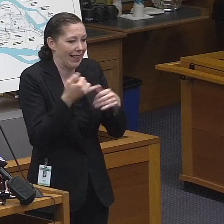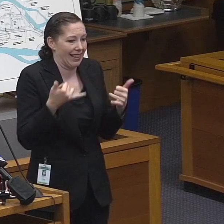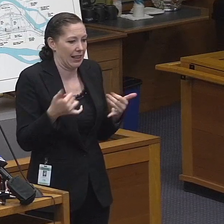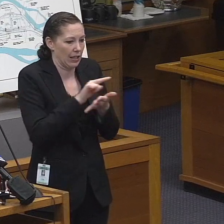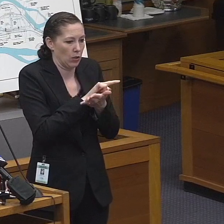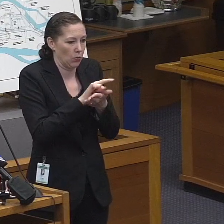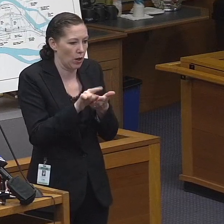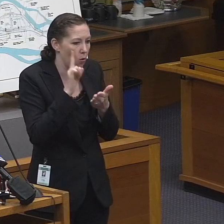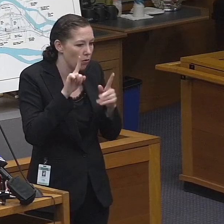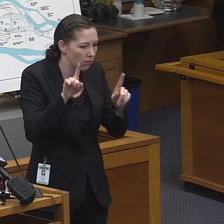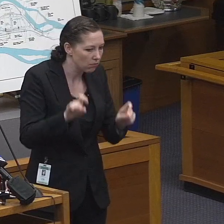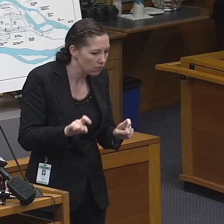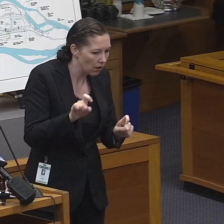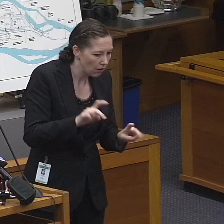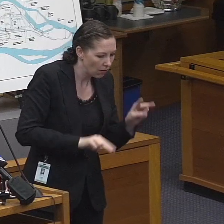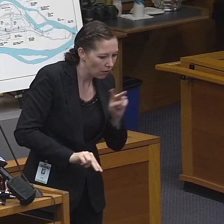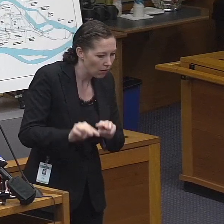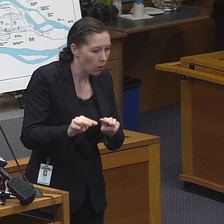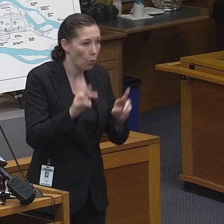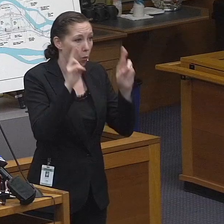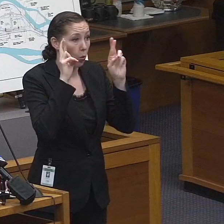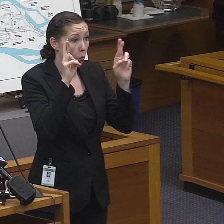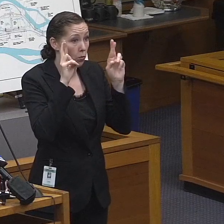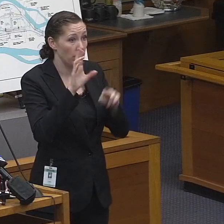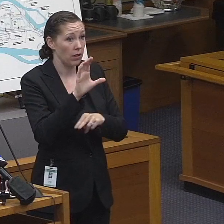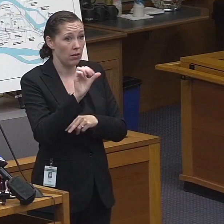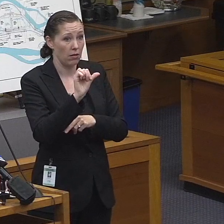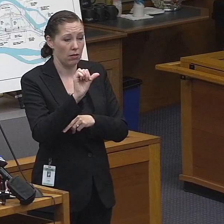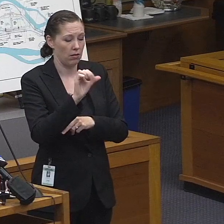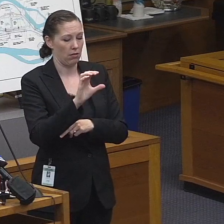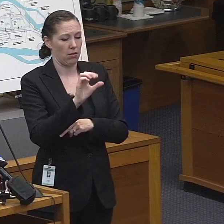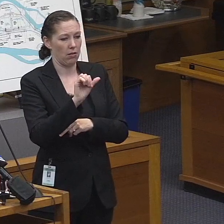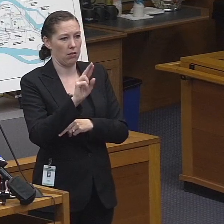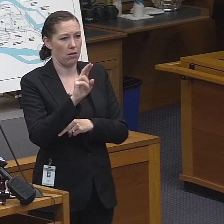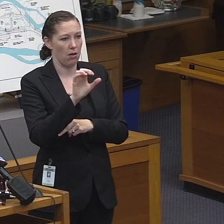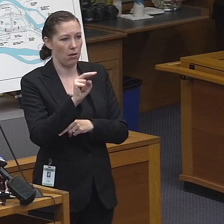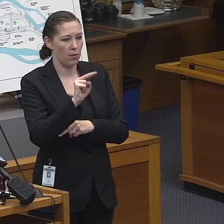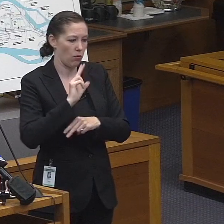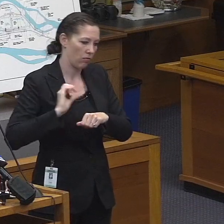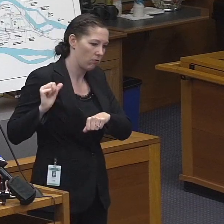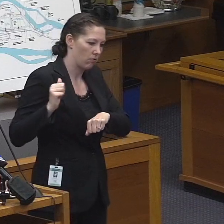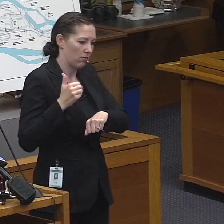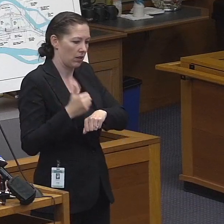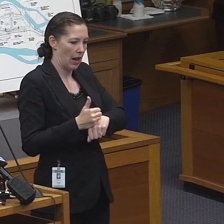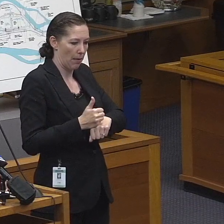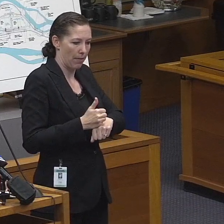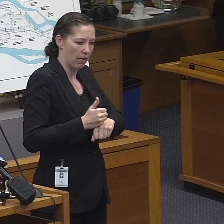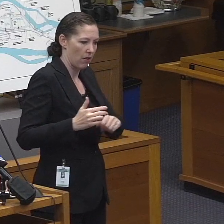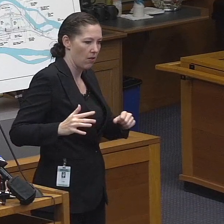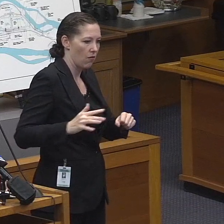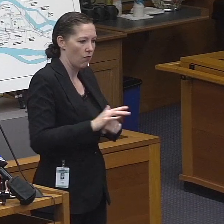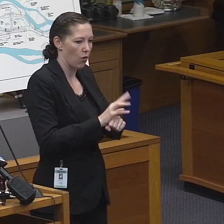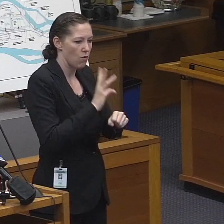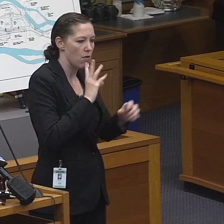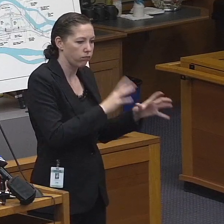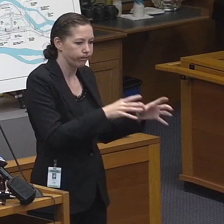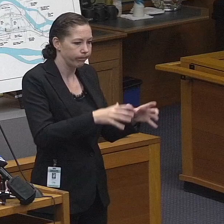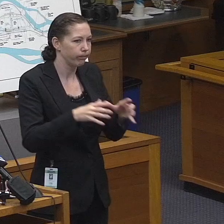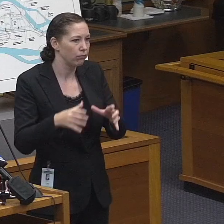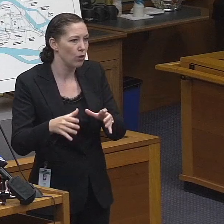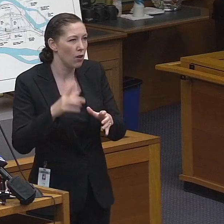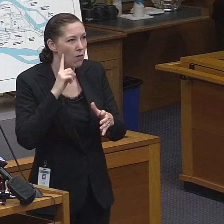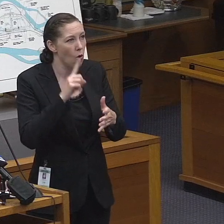we hope to be ready to fully implement the carbon to treat our water by the end of the second week.